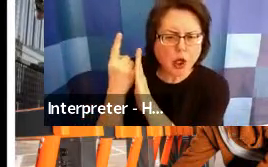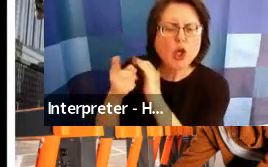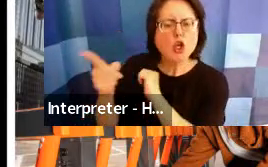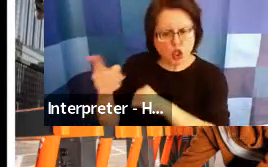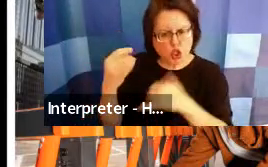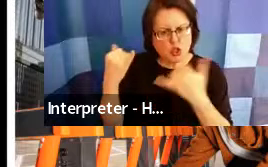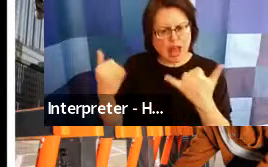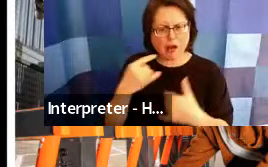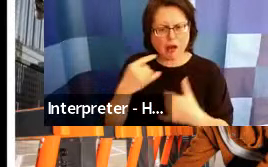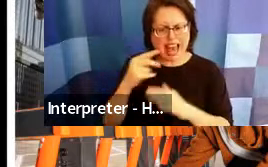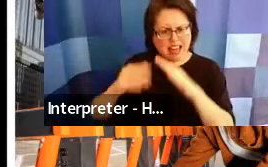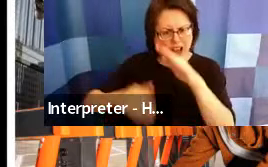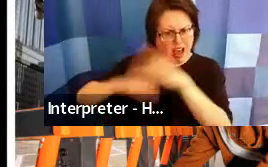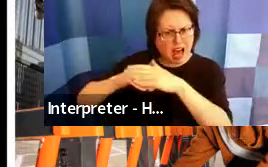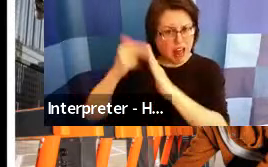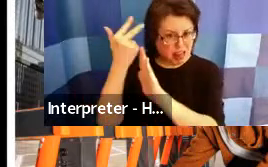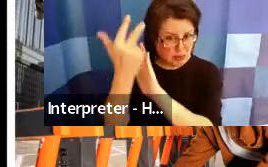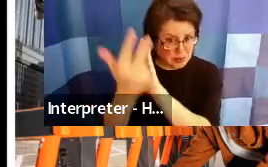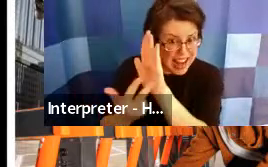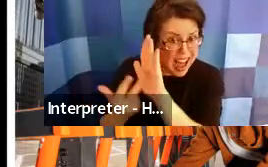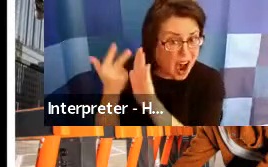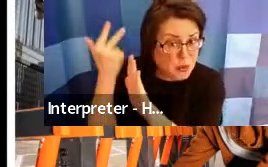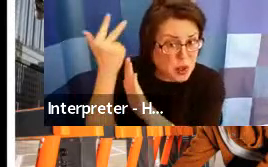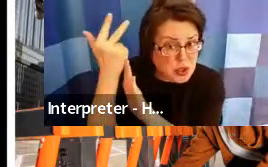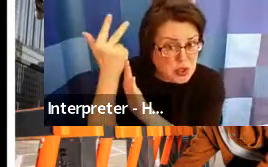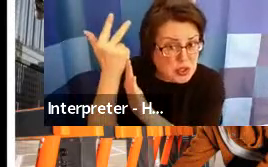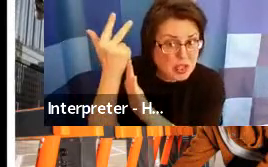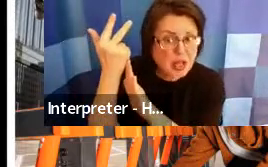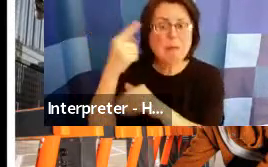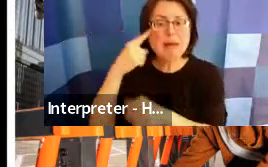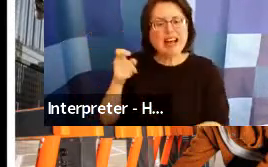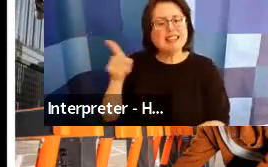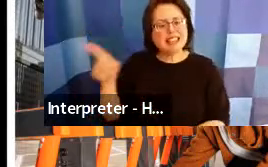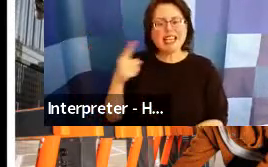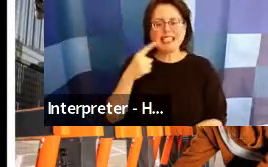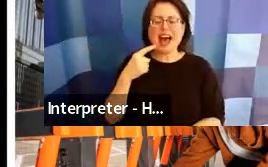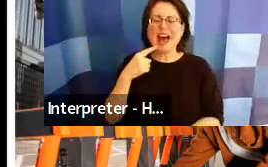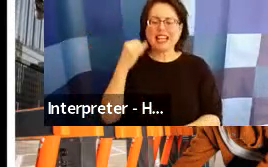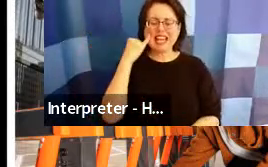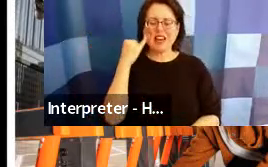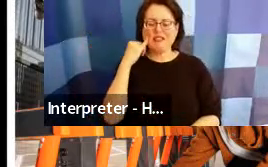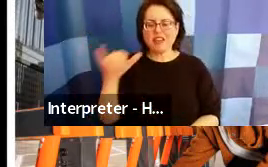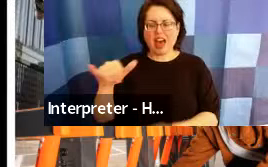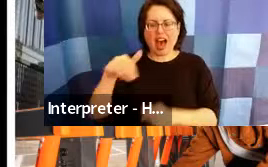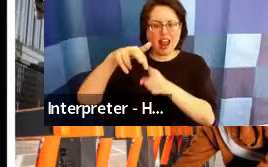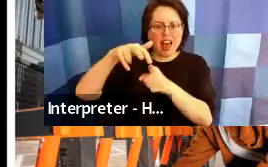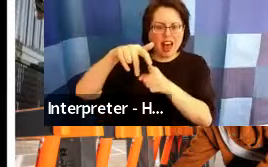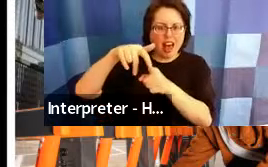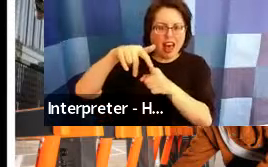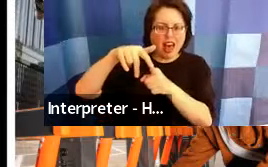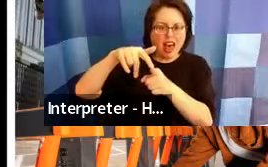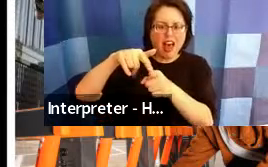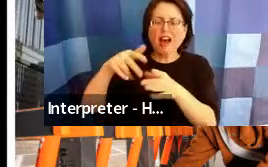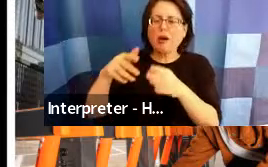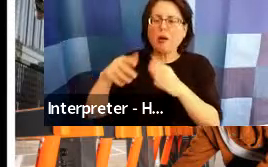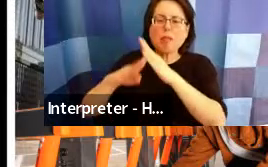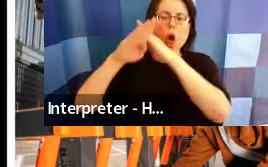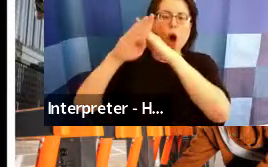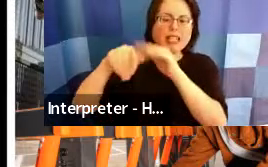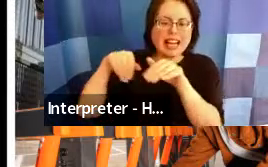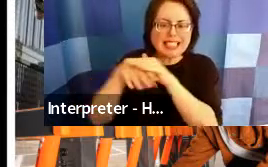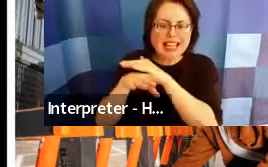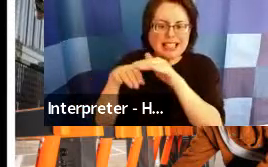for vehicles that presented accessibility barriers.